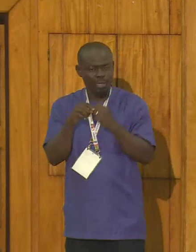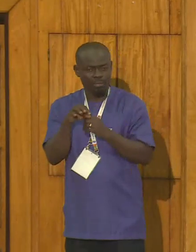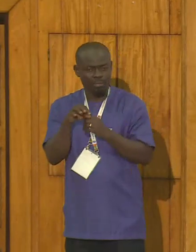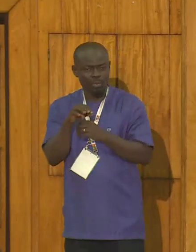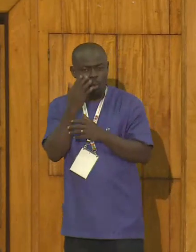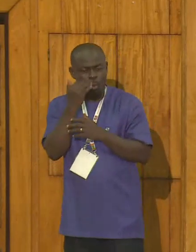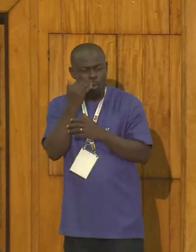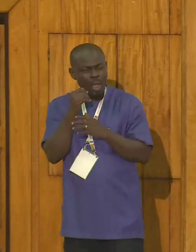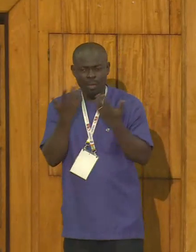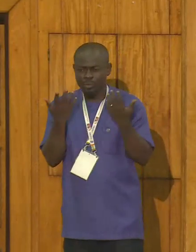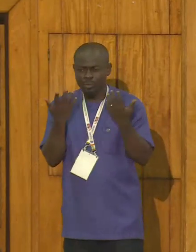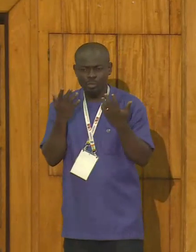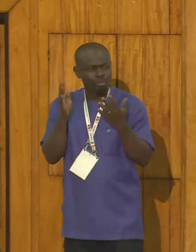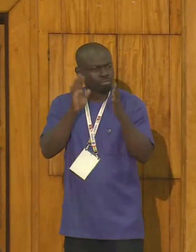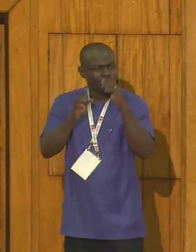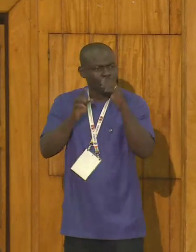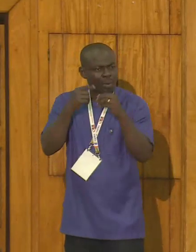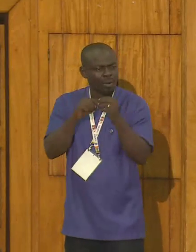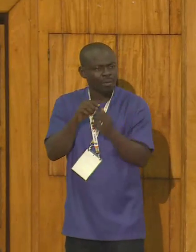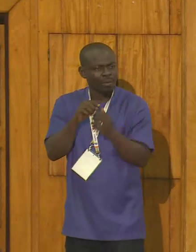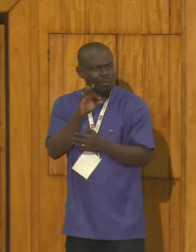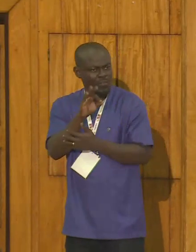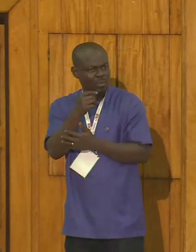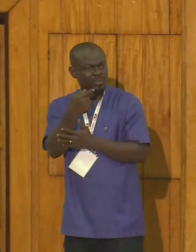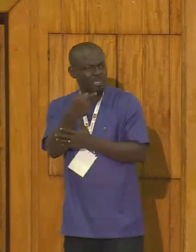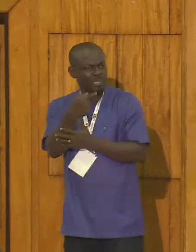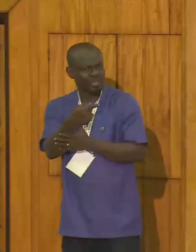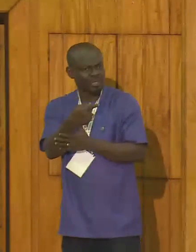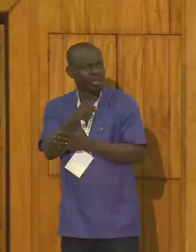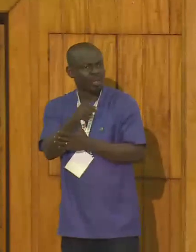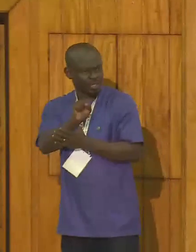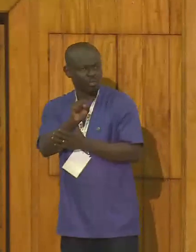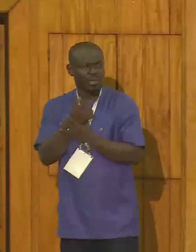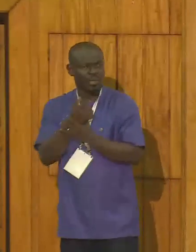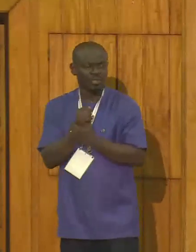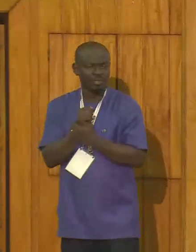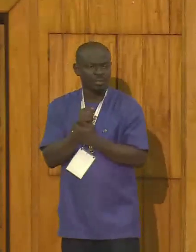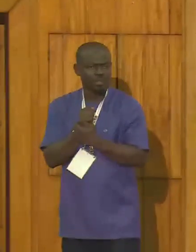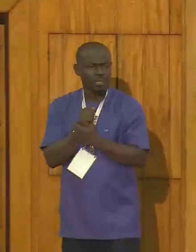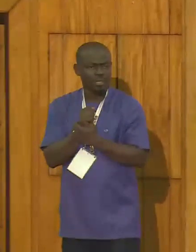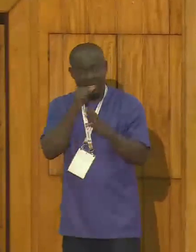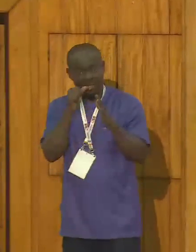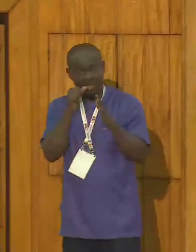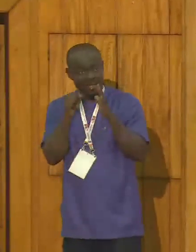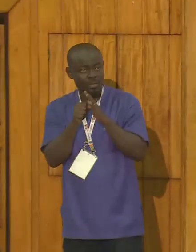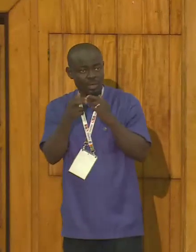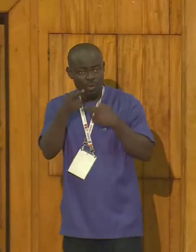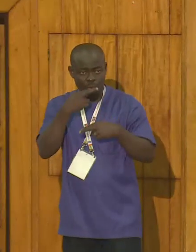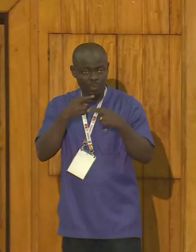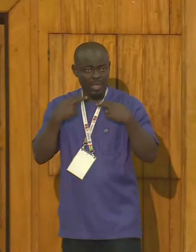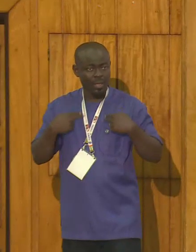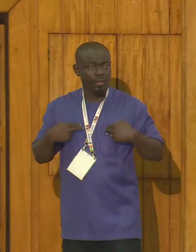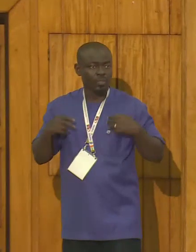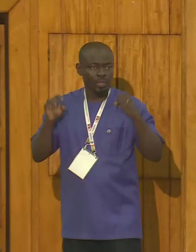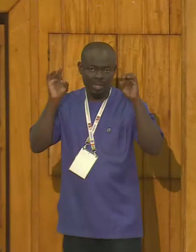why are we so bothered about female genital schistosomiasis? It is a hidden reproductive health